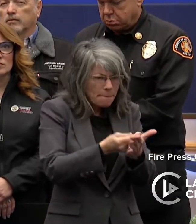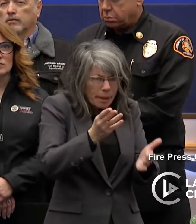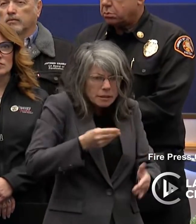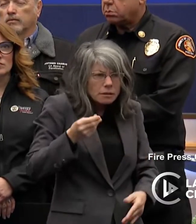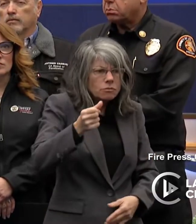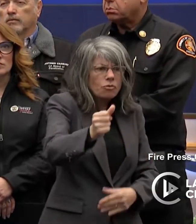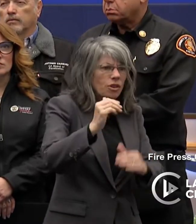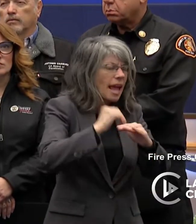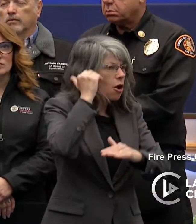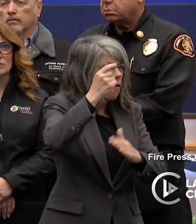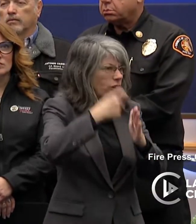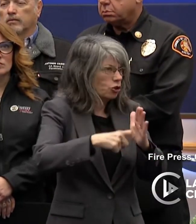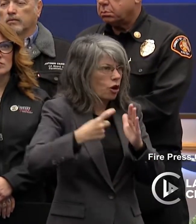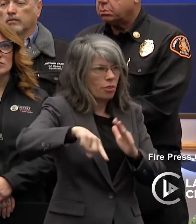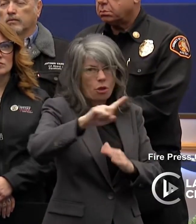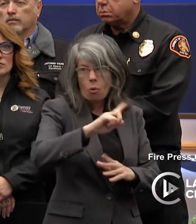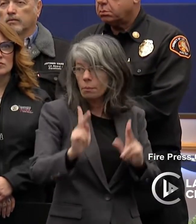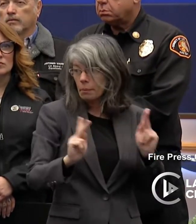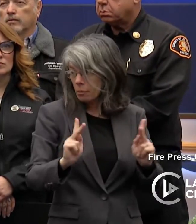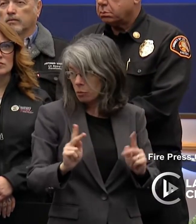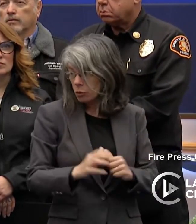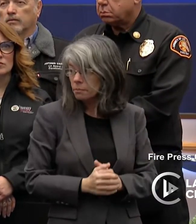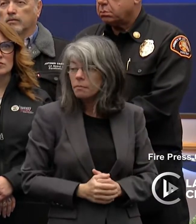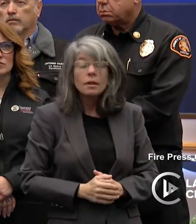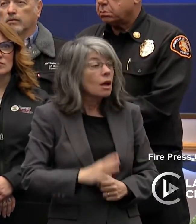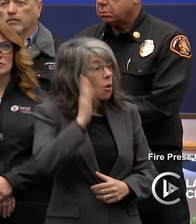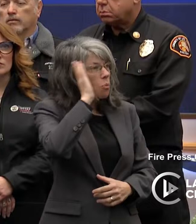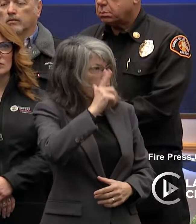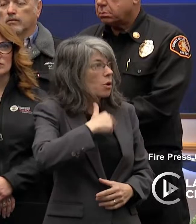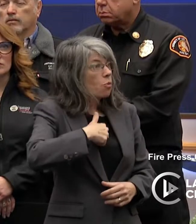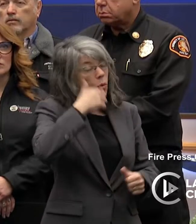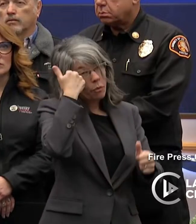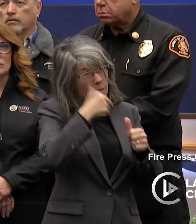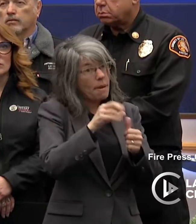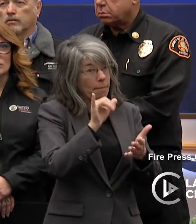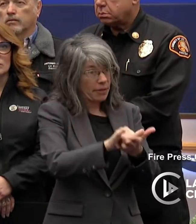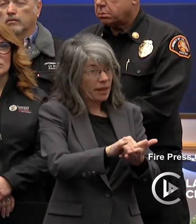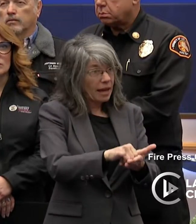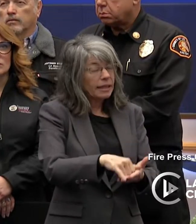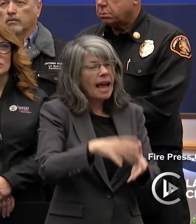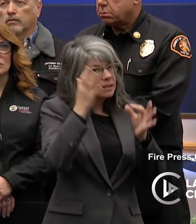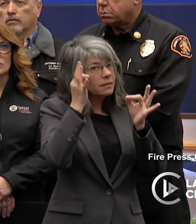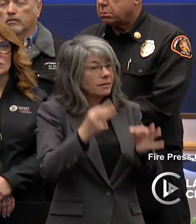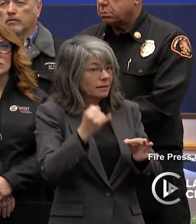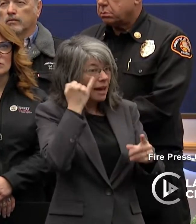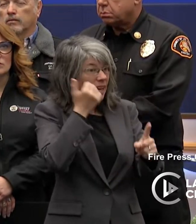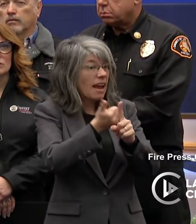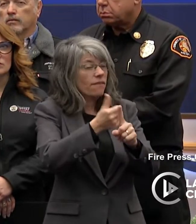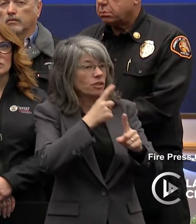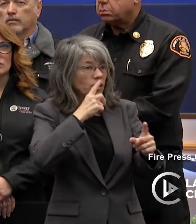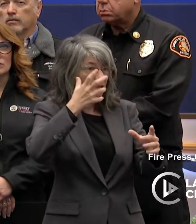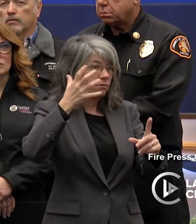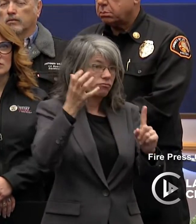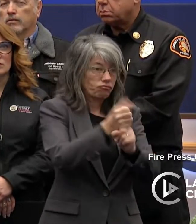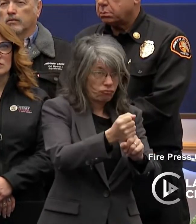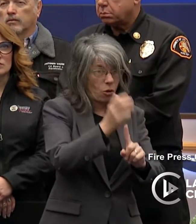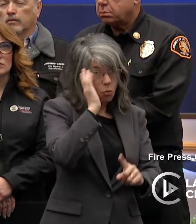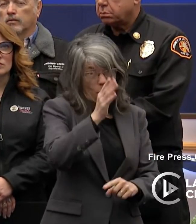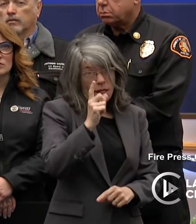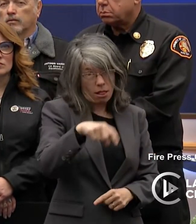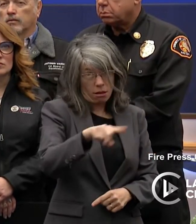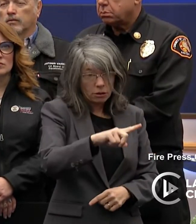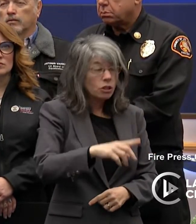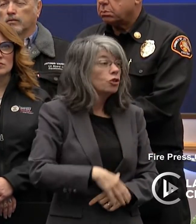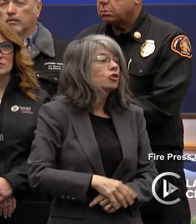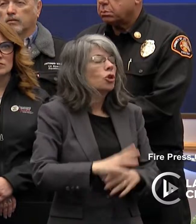you have overcharged people. We will certainly take that into consideration in deciding whether or not to charge you. So it's